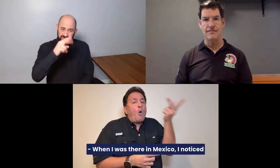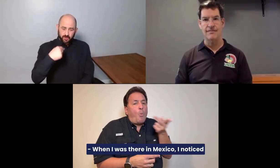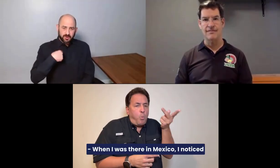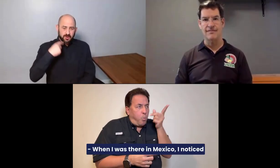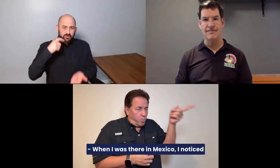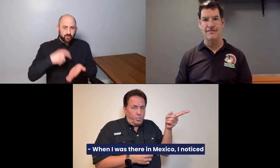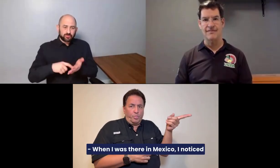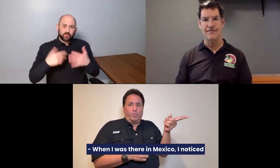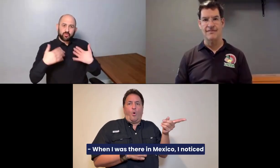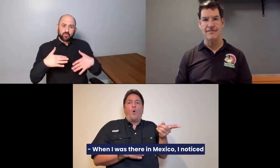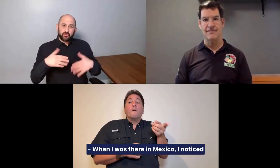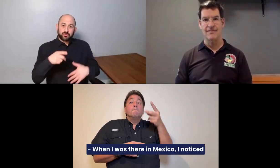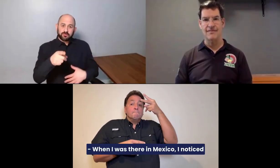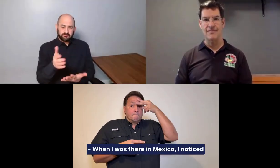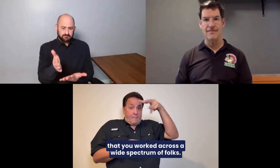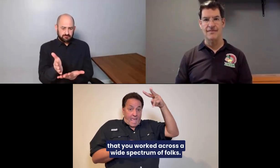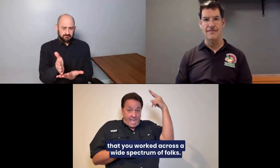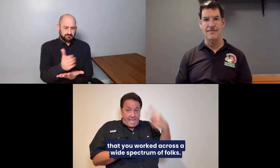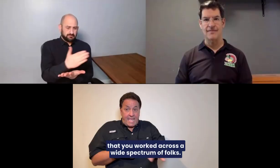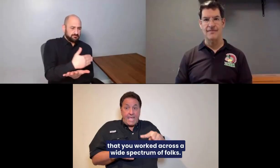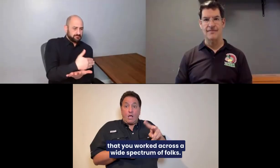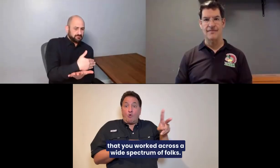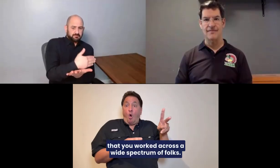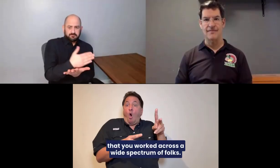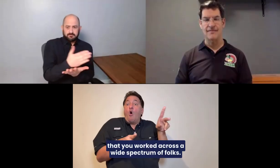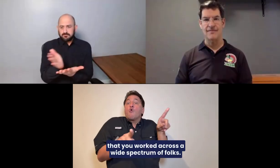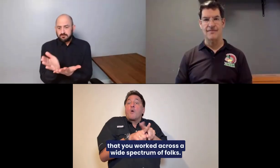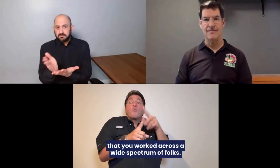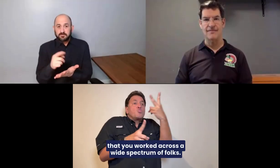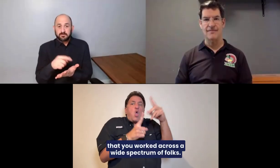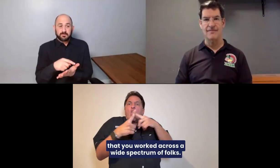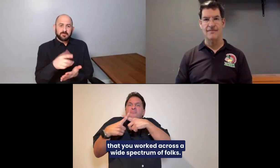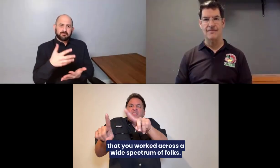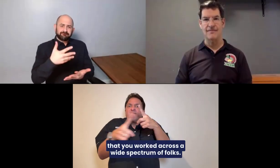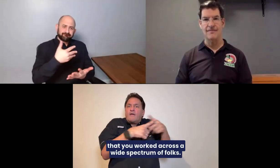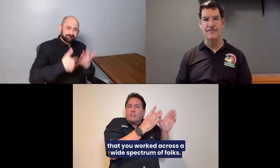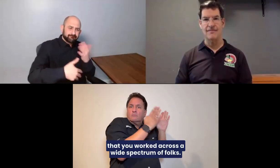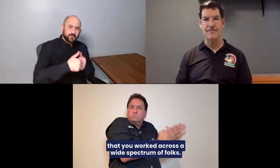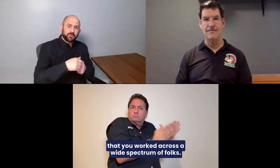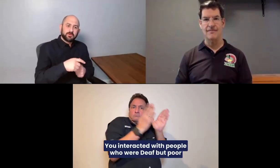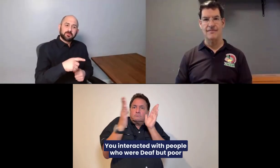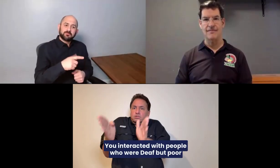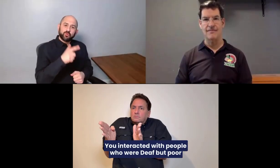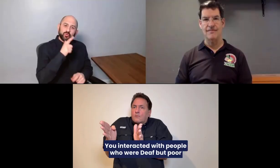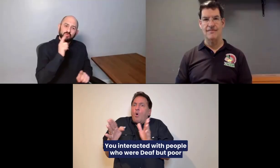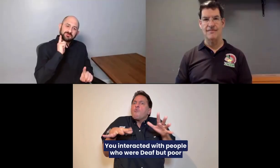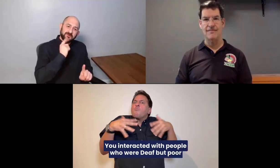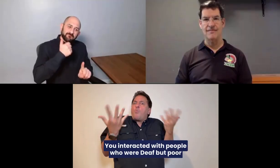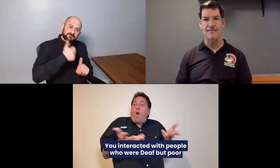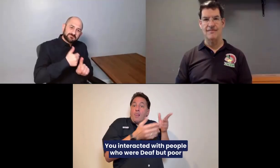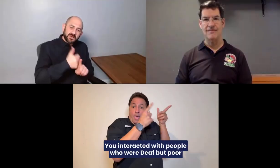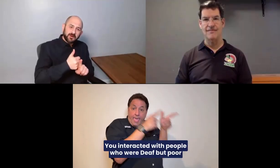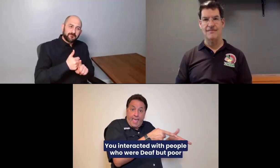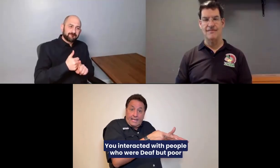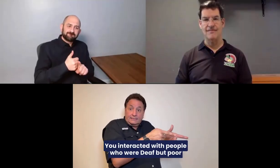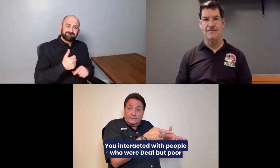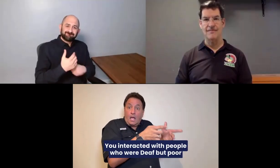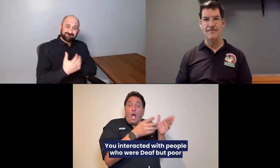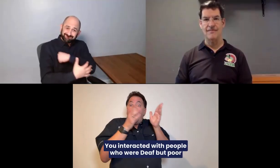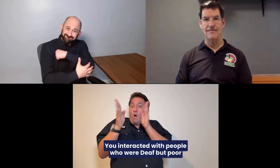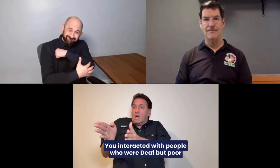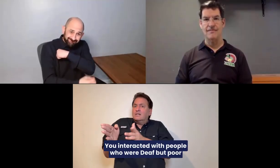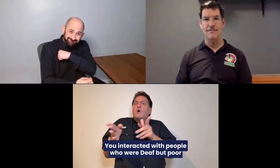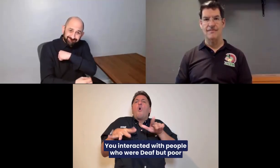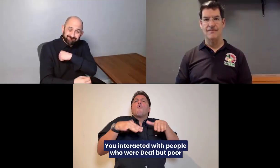When I was there in Mexico, I noticed that you worked across a wide spectrum of folks. You interacted with people who were